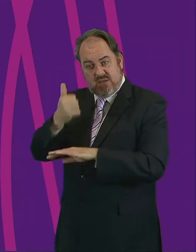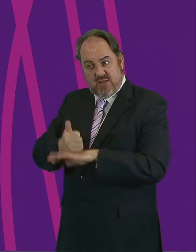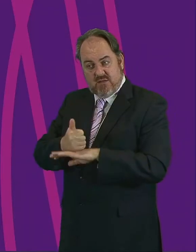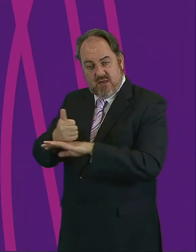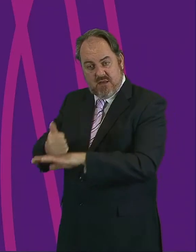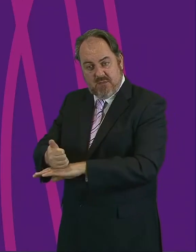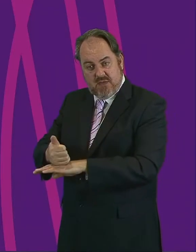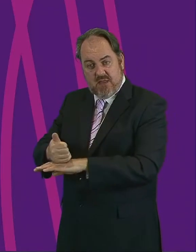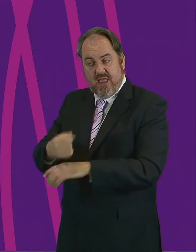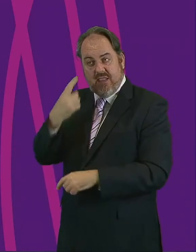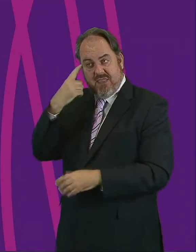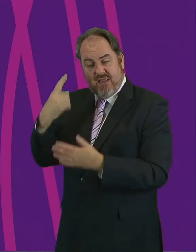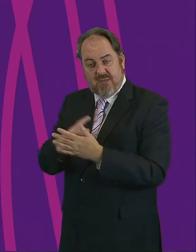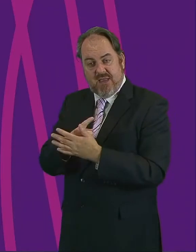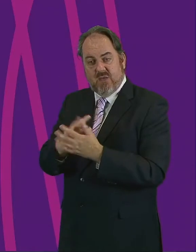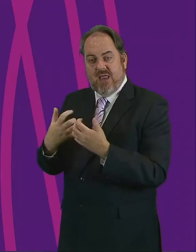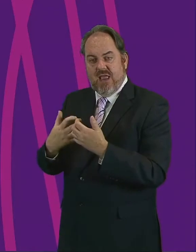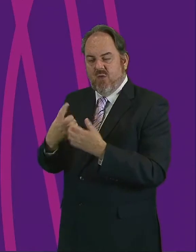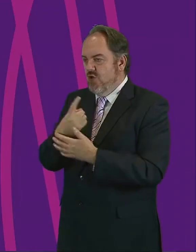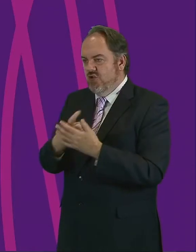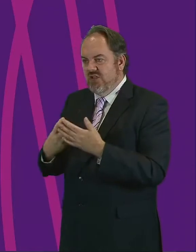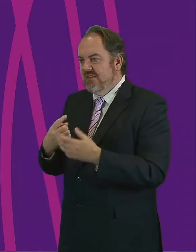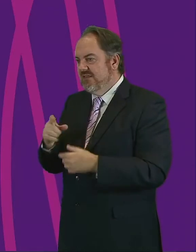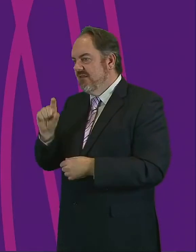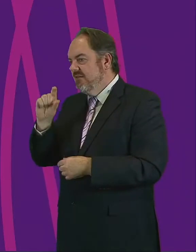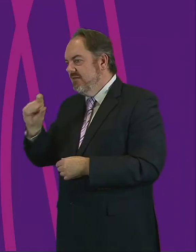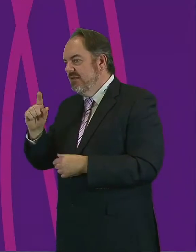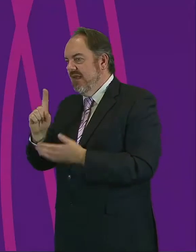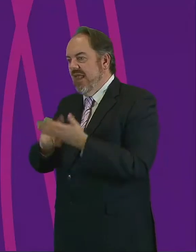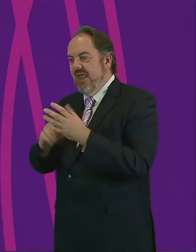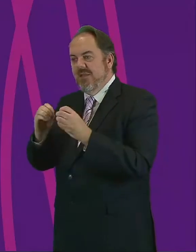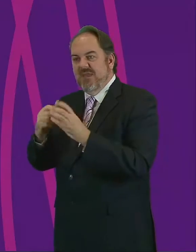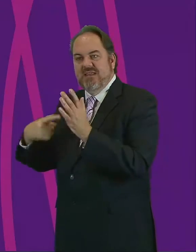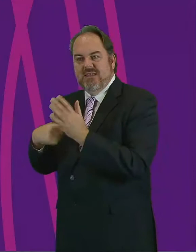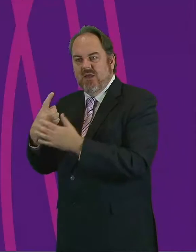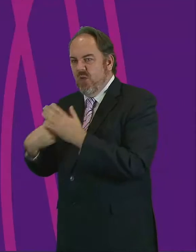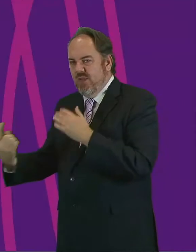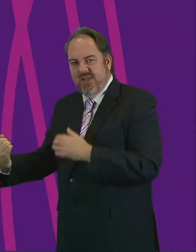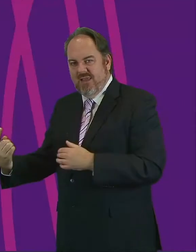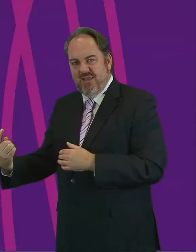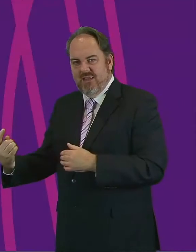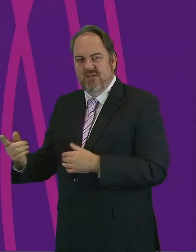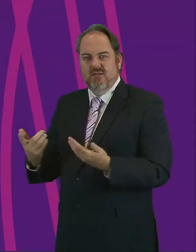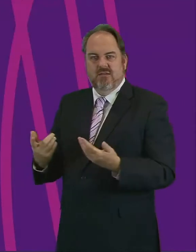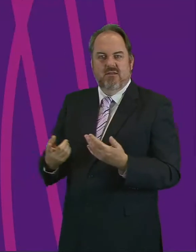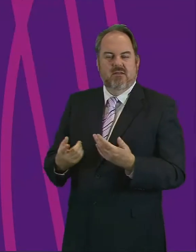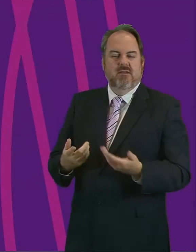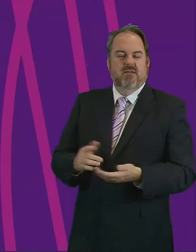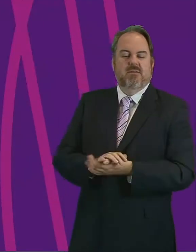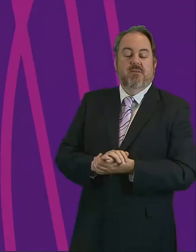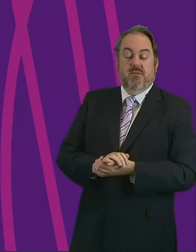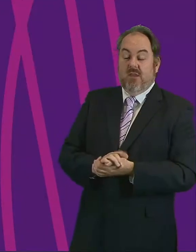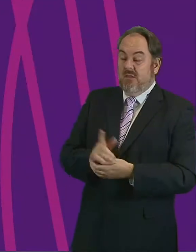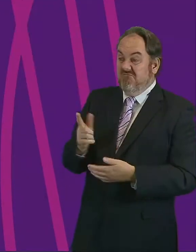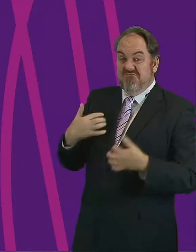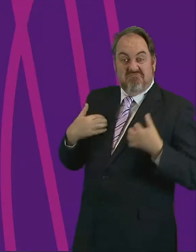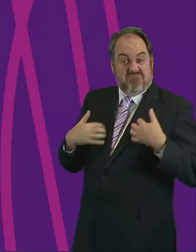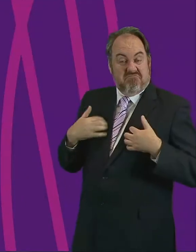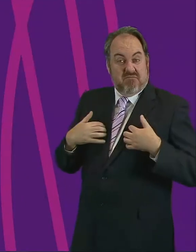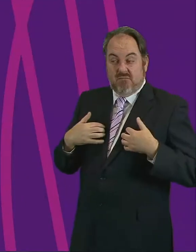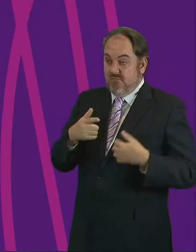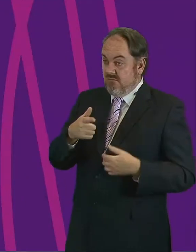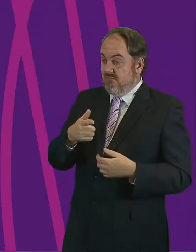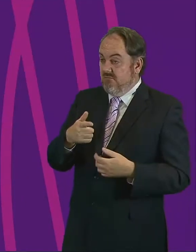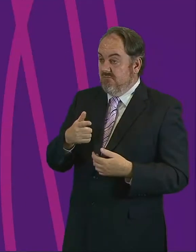at housing on the whole rather than parts of? Kate Forbes. I think that that's a very helpful offer at